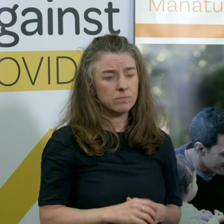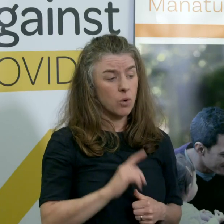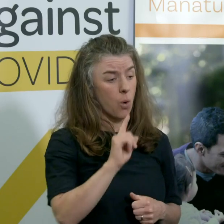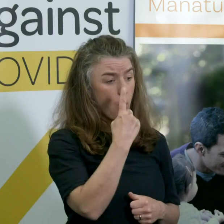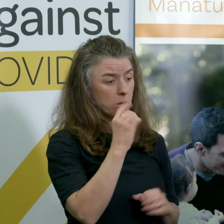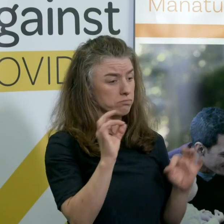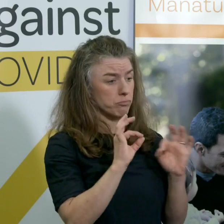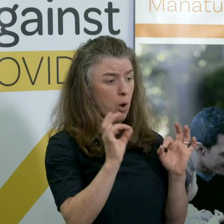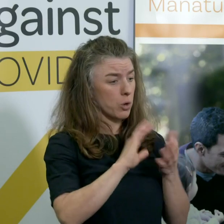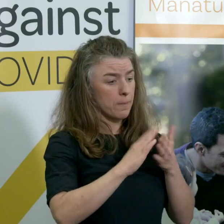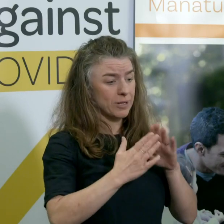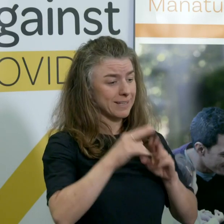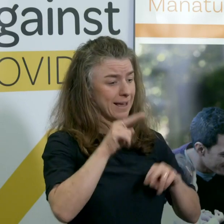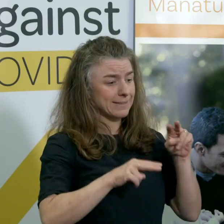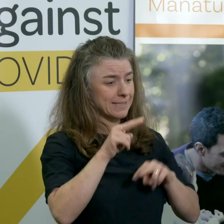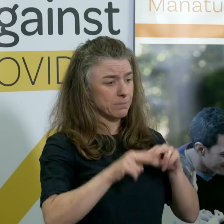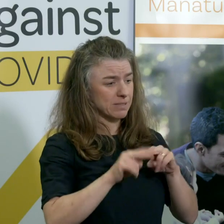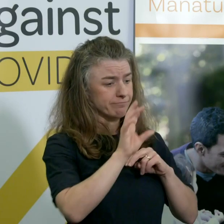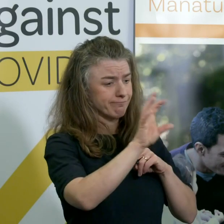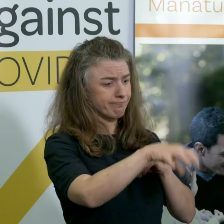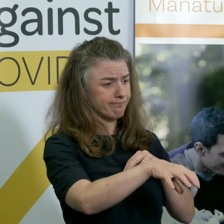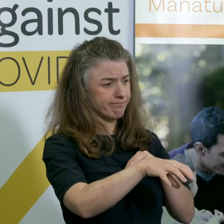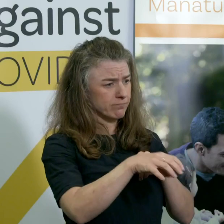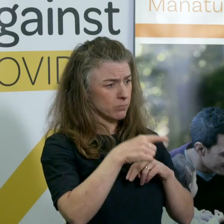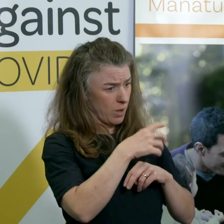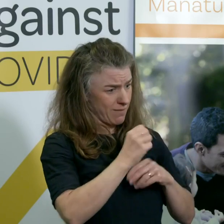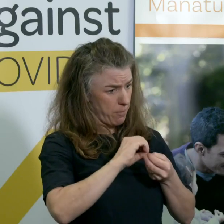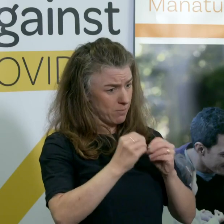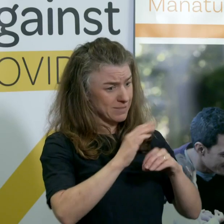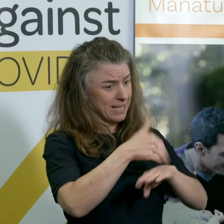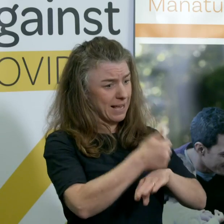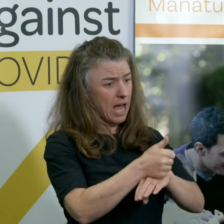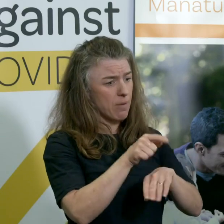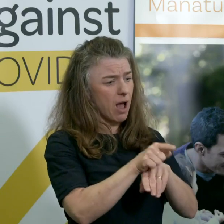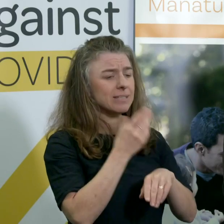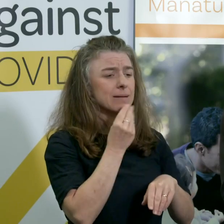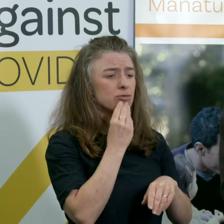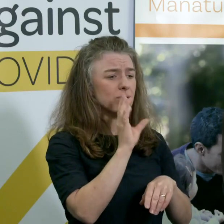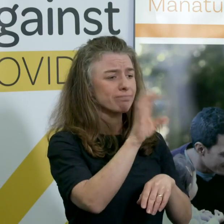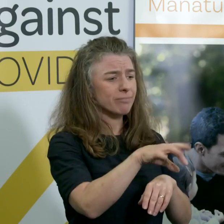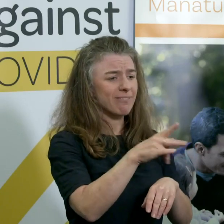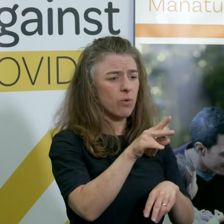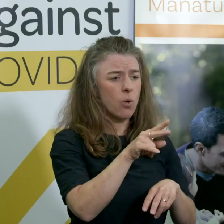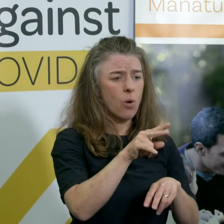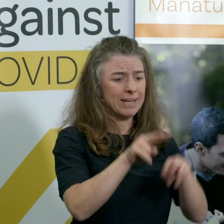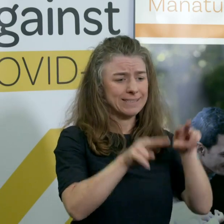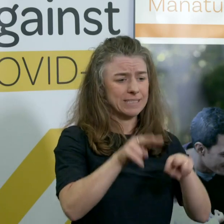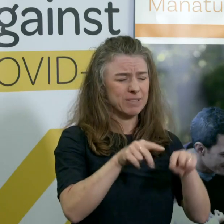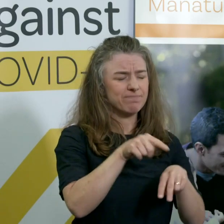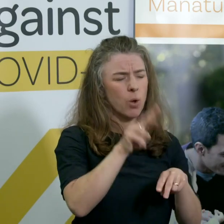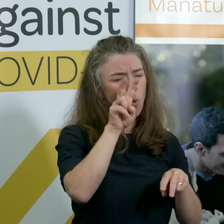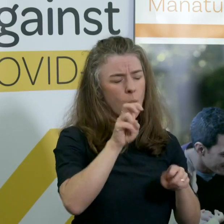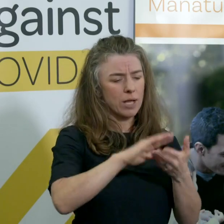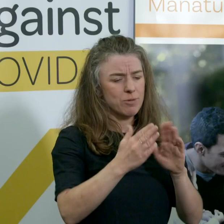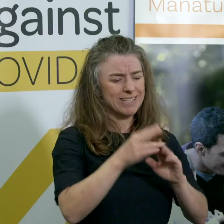clinic that's operational yet. What complications are you facing with establishment of these? So the community assessment clinics are